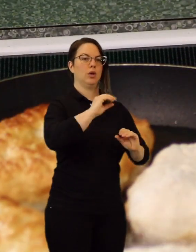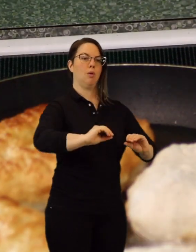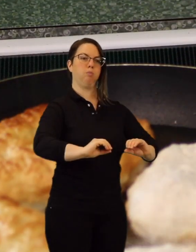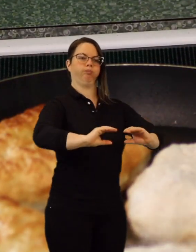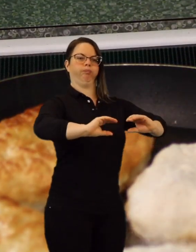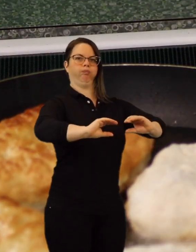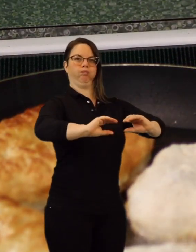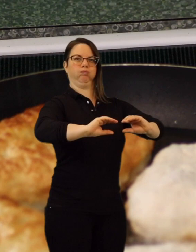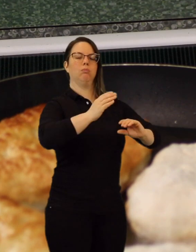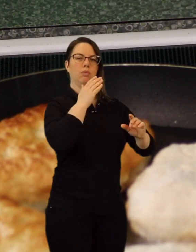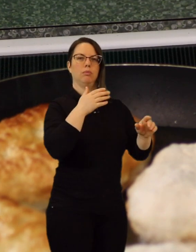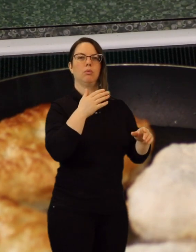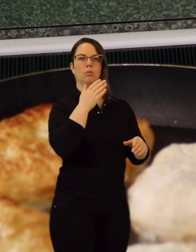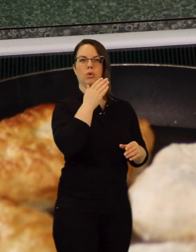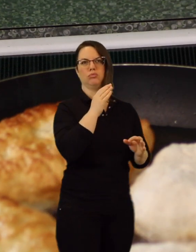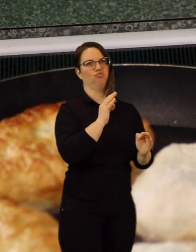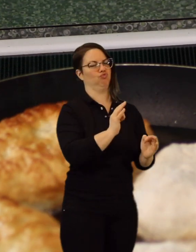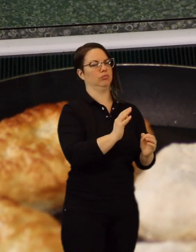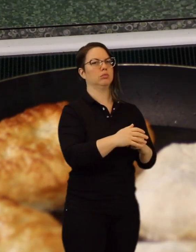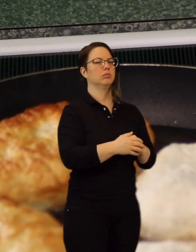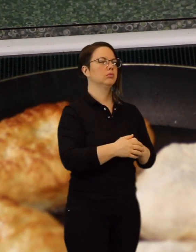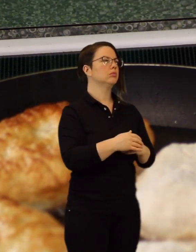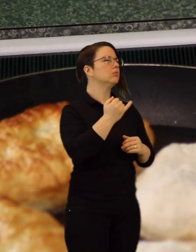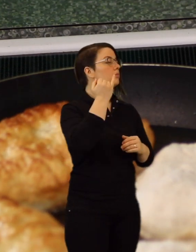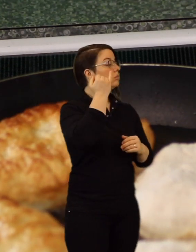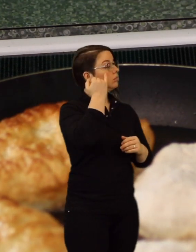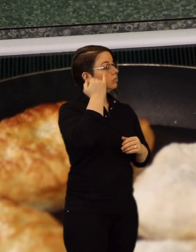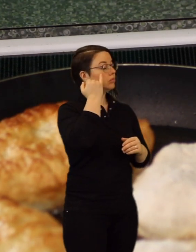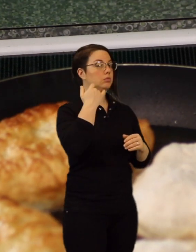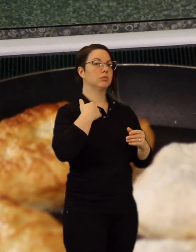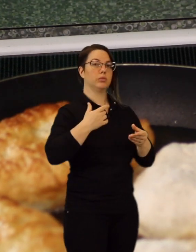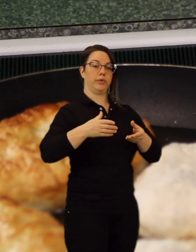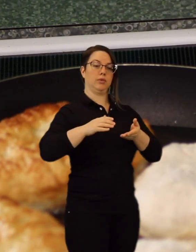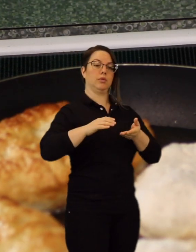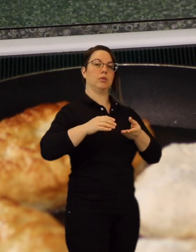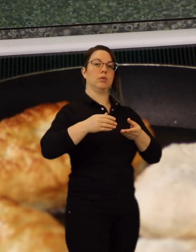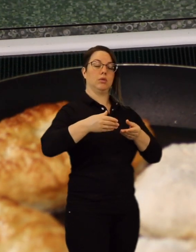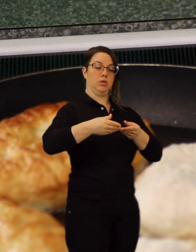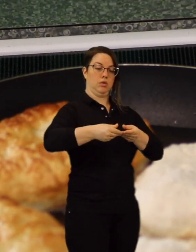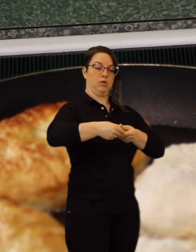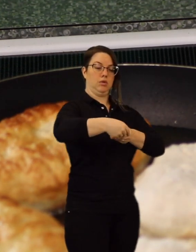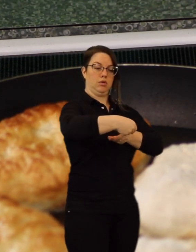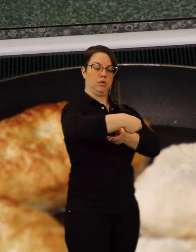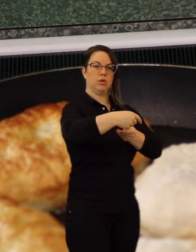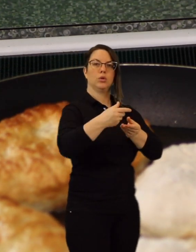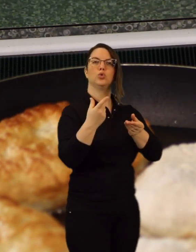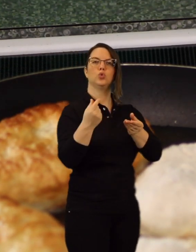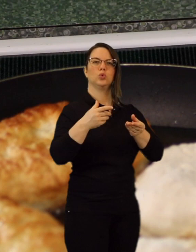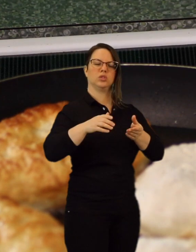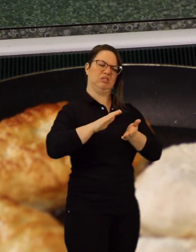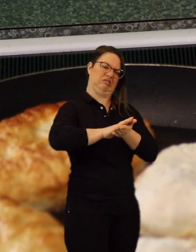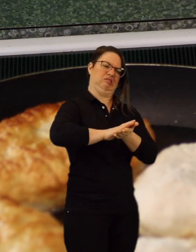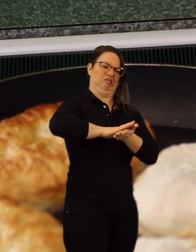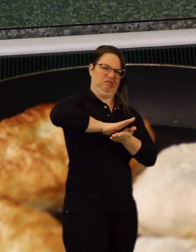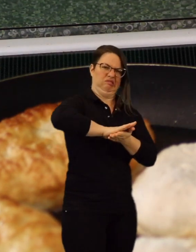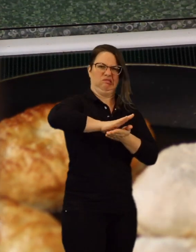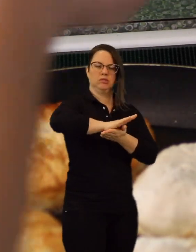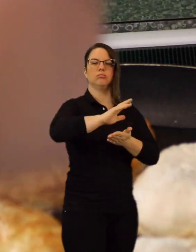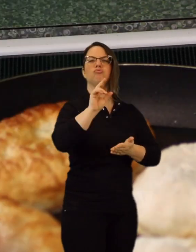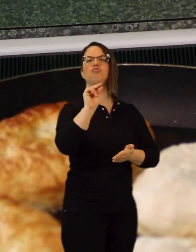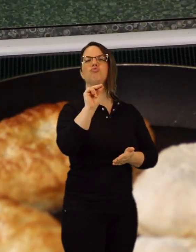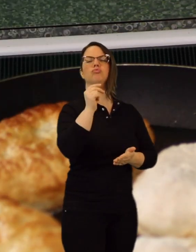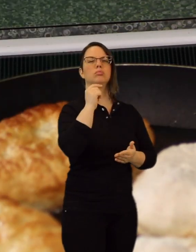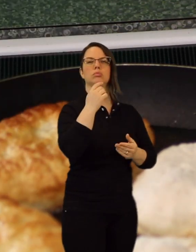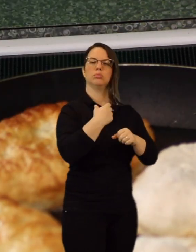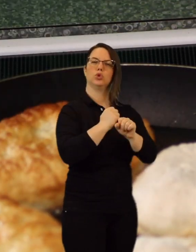So you don't want to flatten it out when we're kind of pulling it apart. We want to make sure it's still fluffy, so we're not trying to squish it down as right